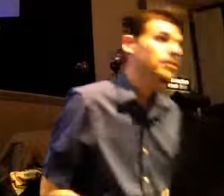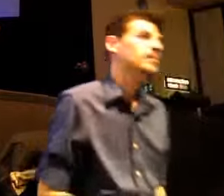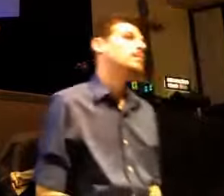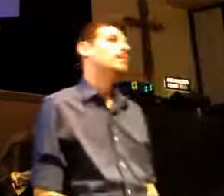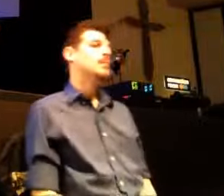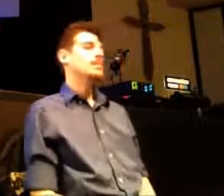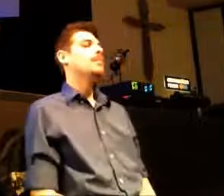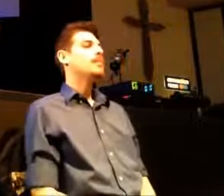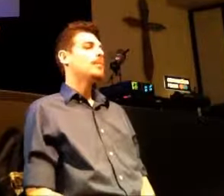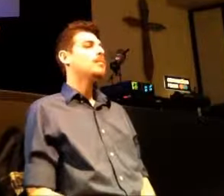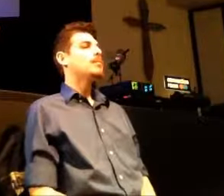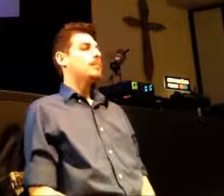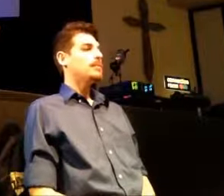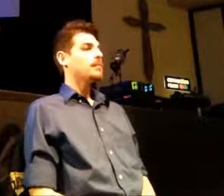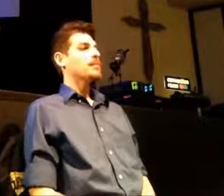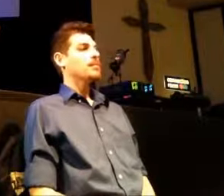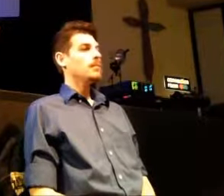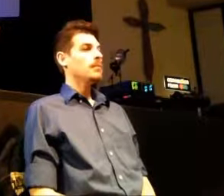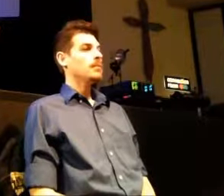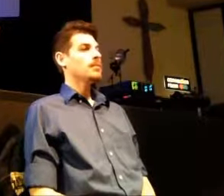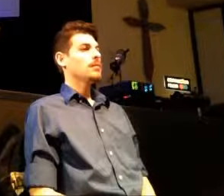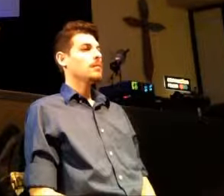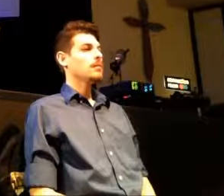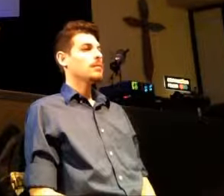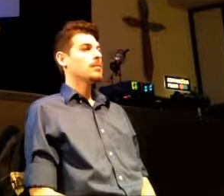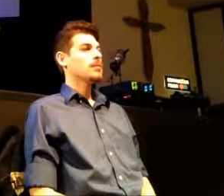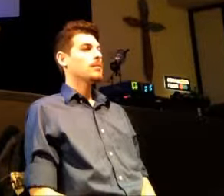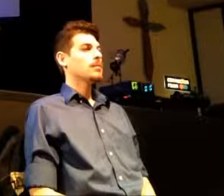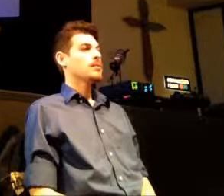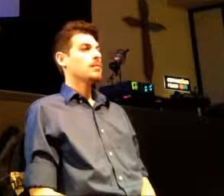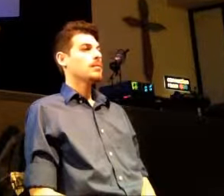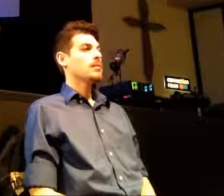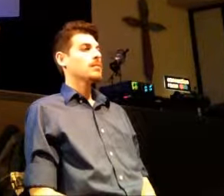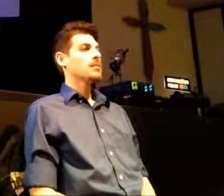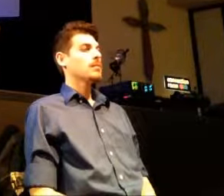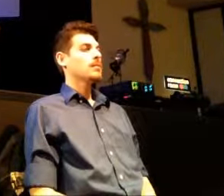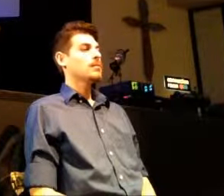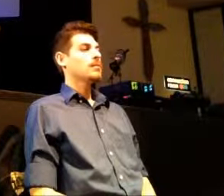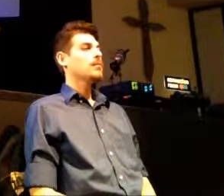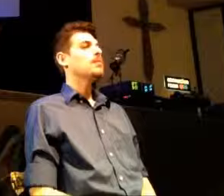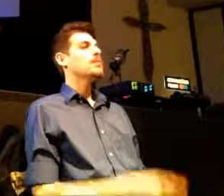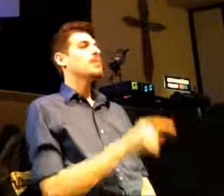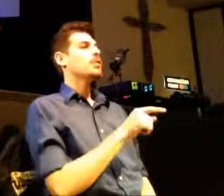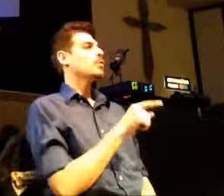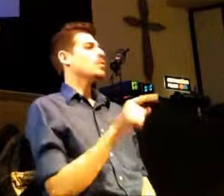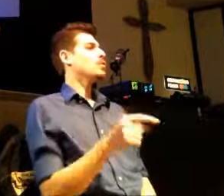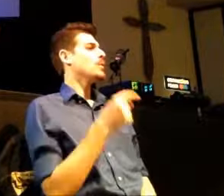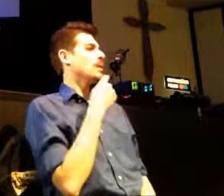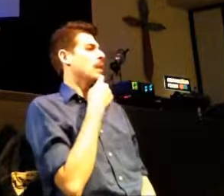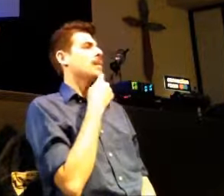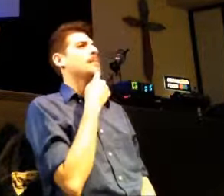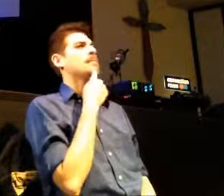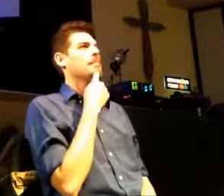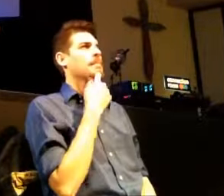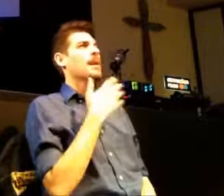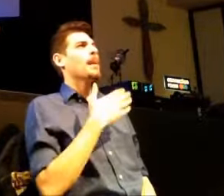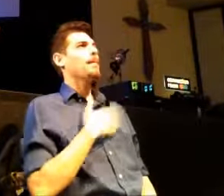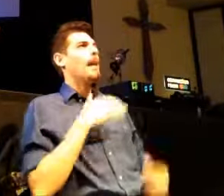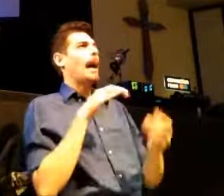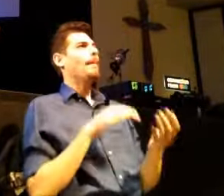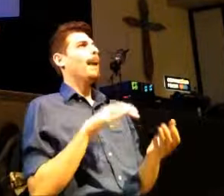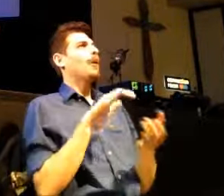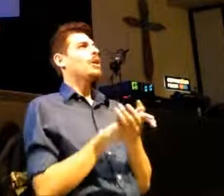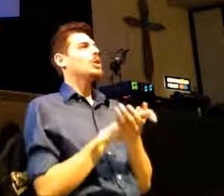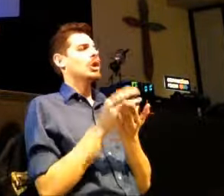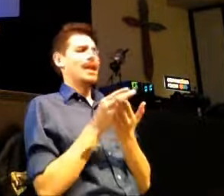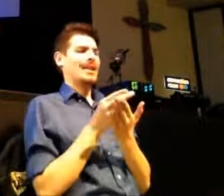When you can say, having a marriage that is intimate and authentic